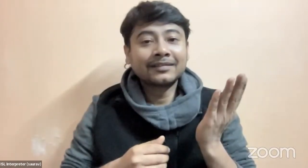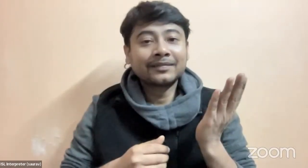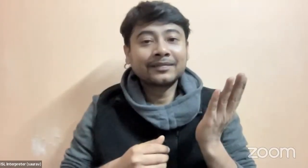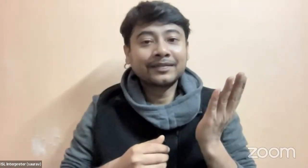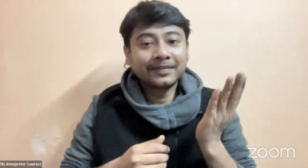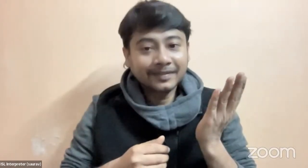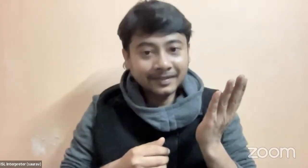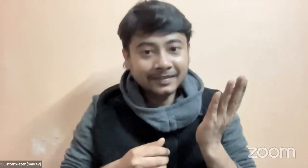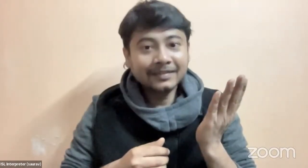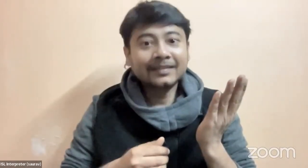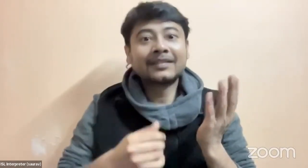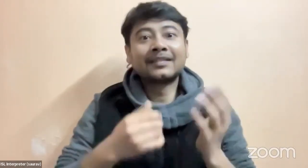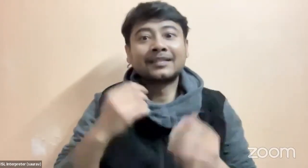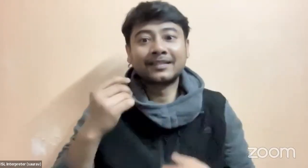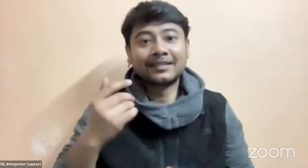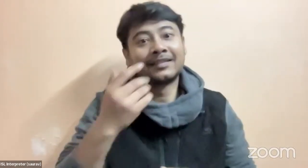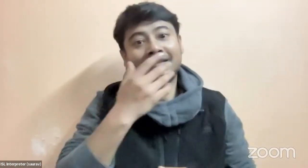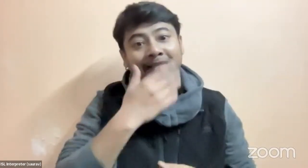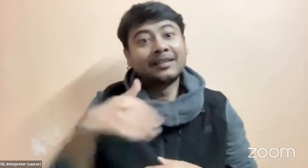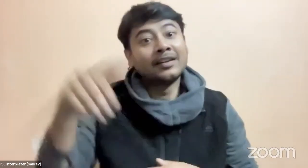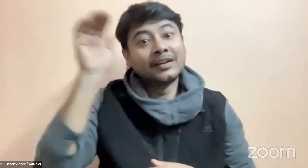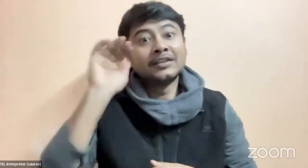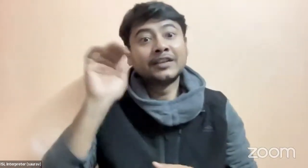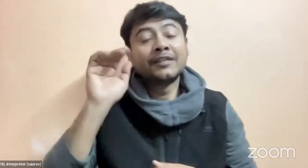Sadashiva is coming as Advait Acharya.